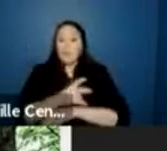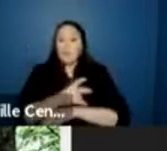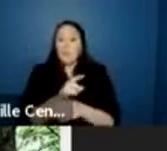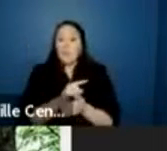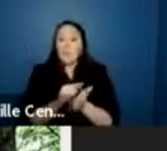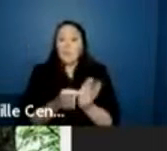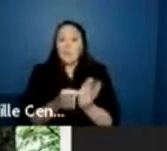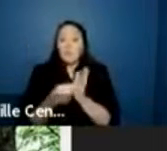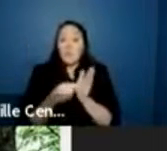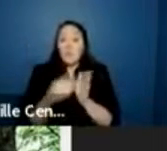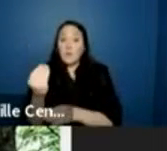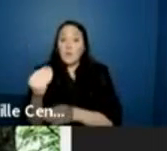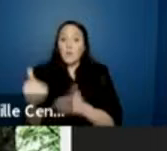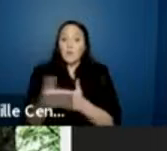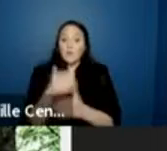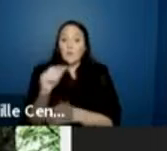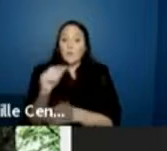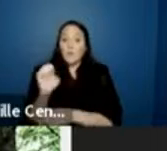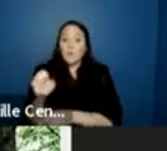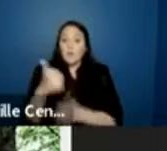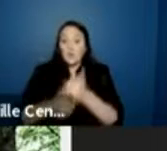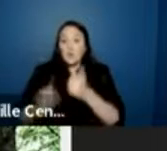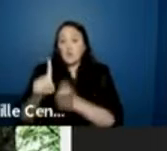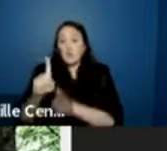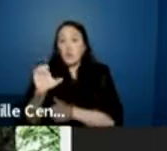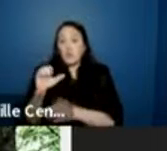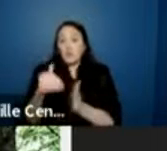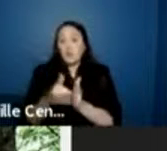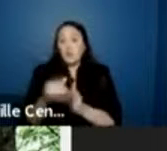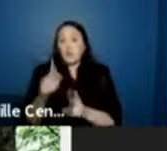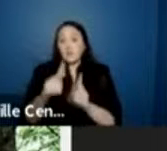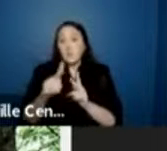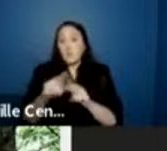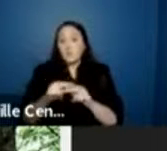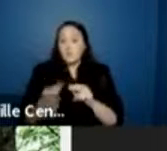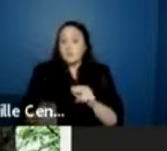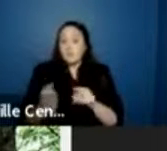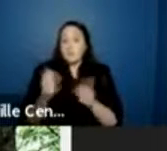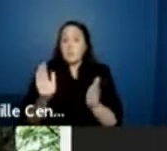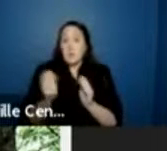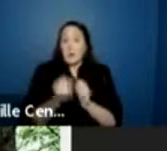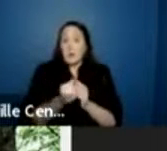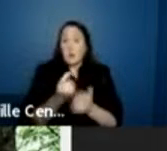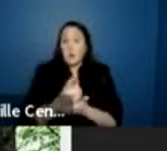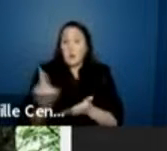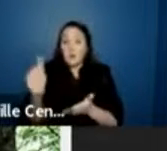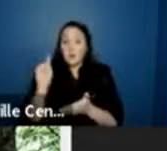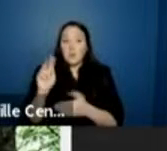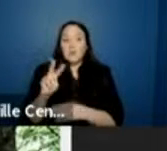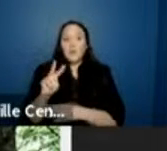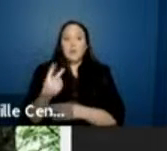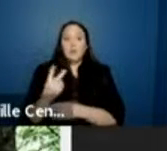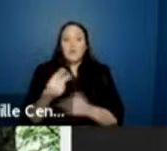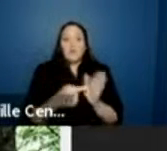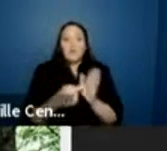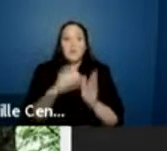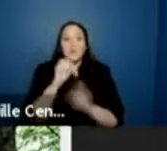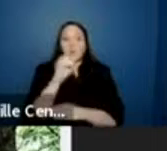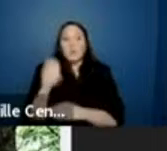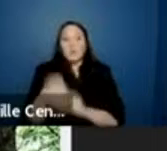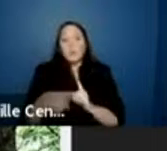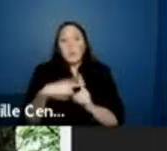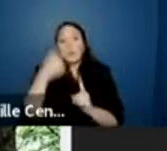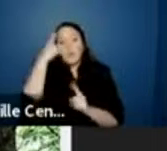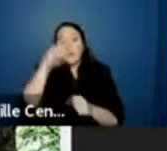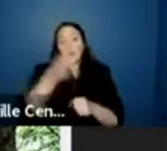shows 14 new cases per 100,000, which is down from last week. The second chart shows the percent positive for COVID-19.